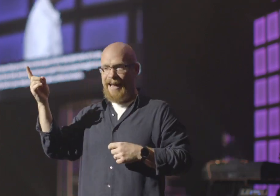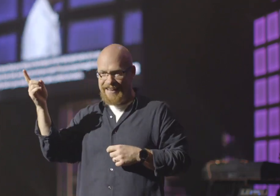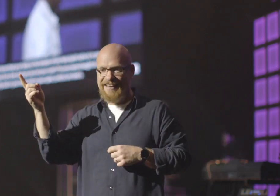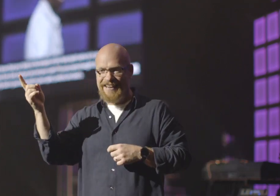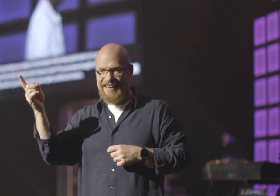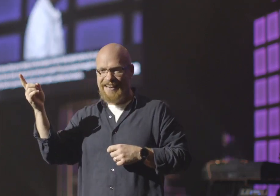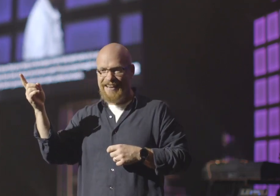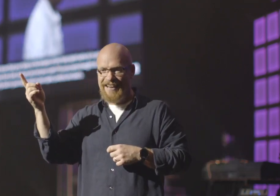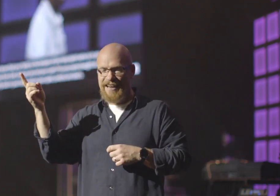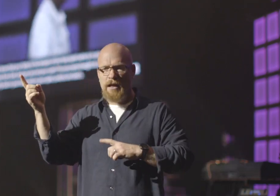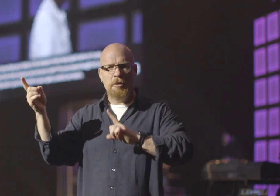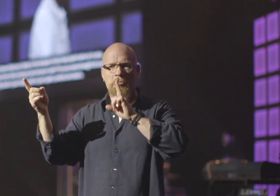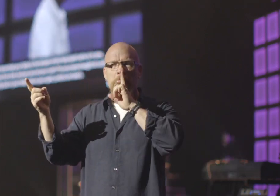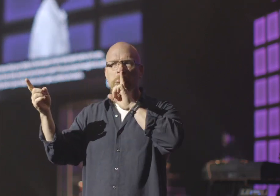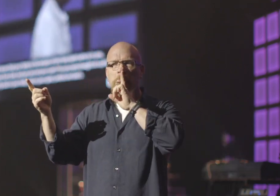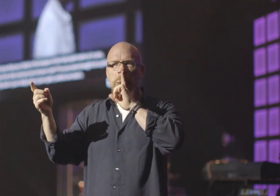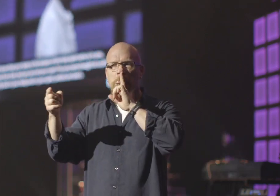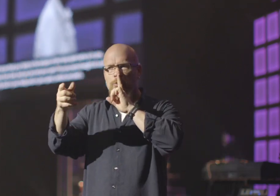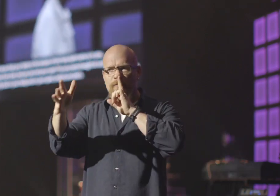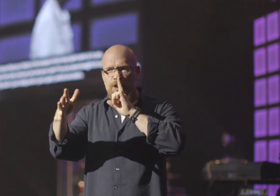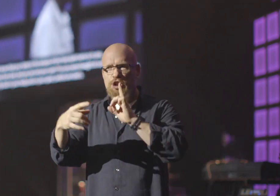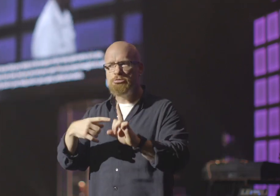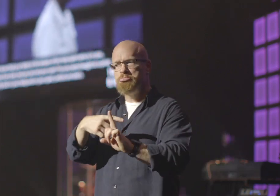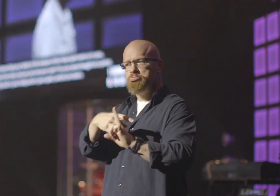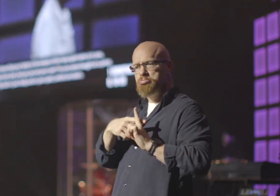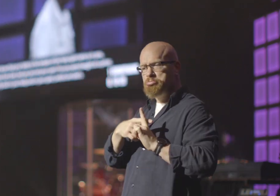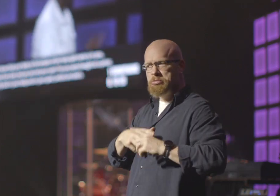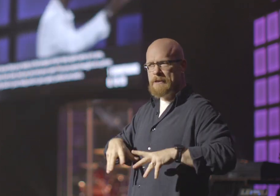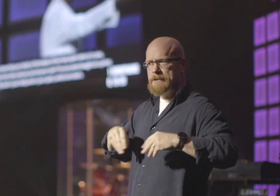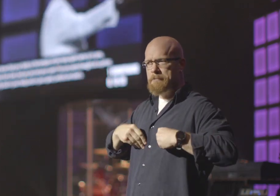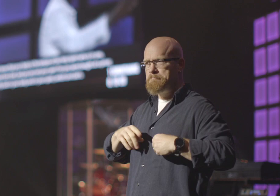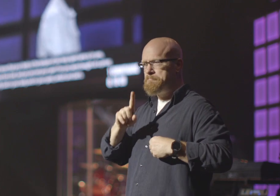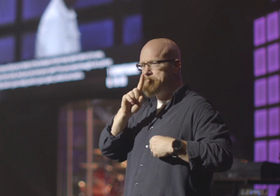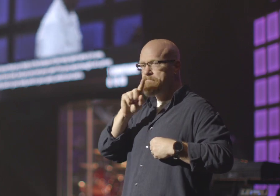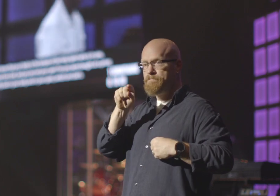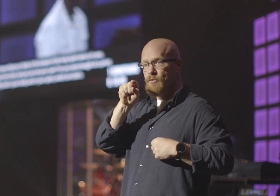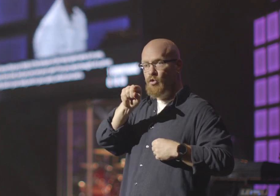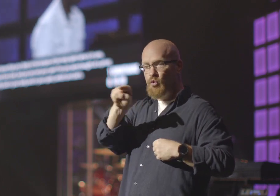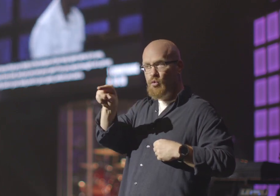didn't say that you have received Jesus, Savior, and confessed him as the Lord of your life. You did.